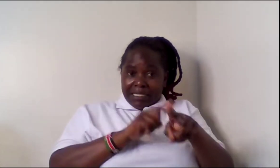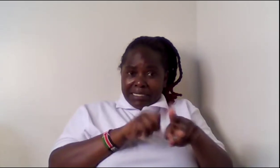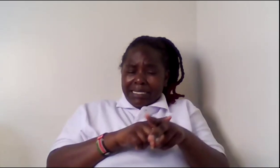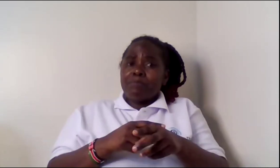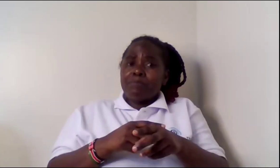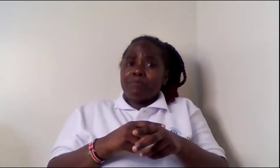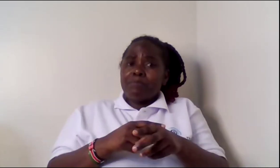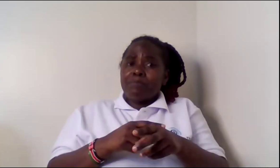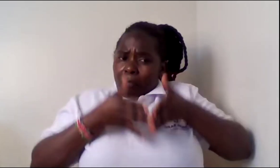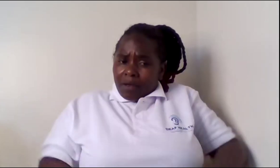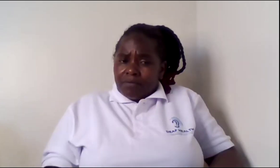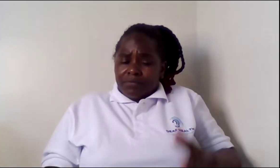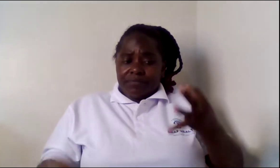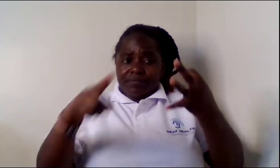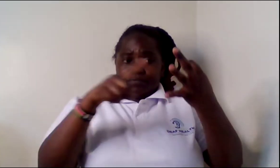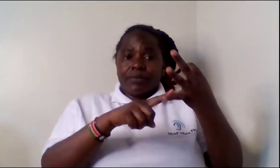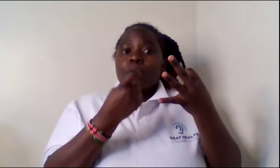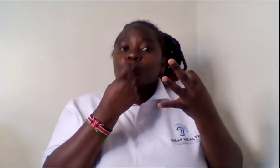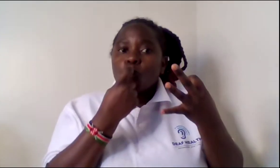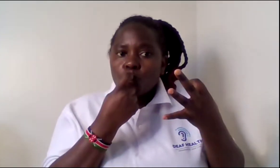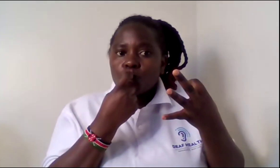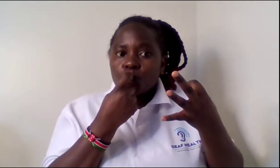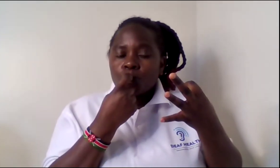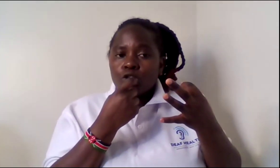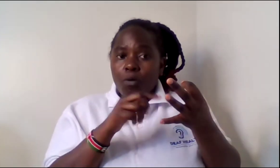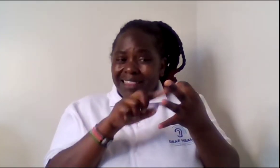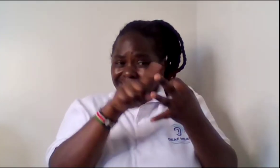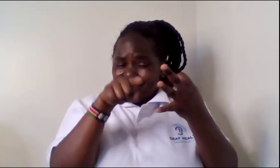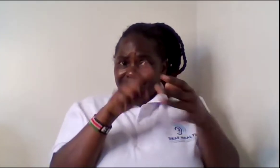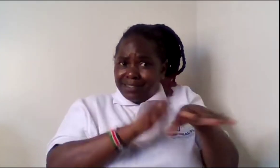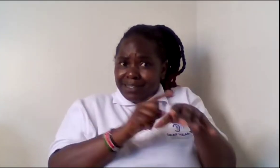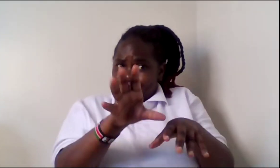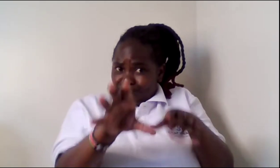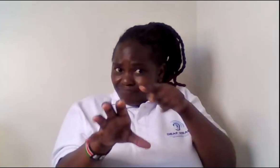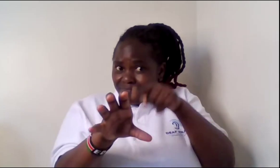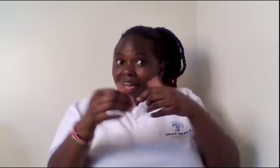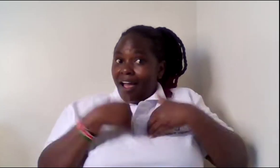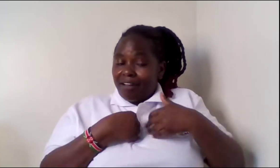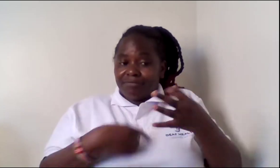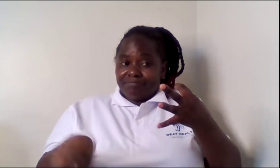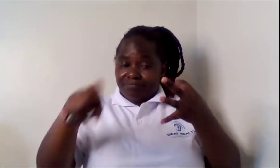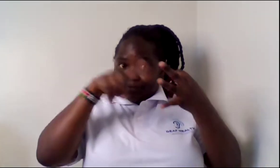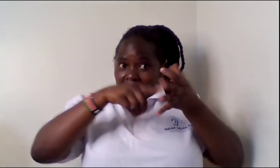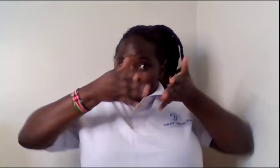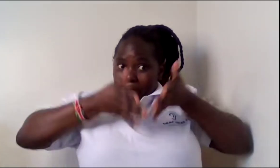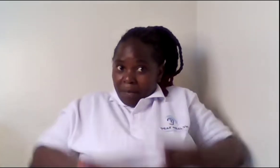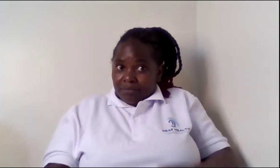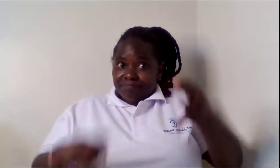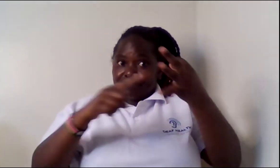number 3 is during breastfeeding. So these days, the reason why we're advocating